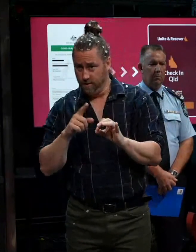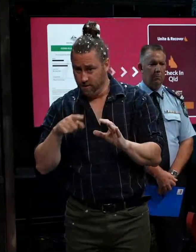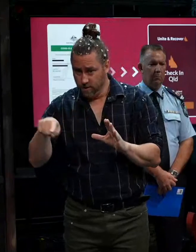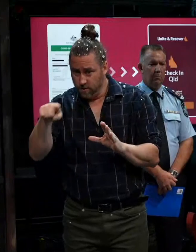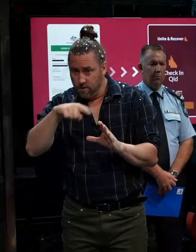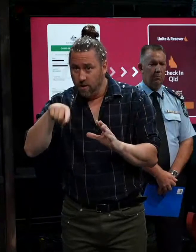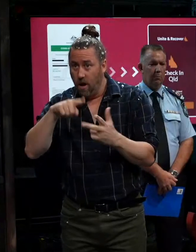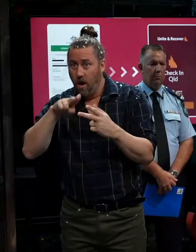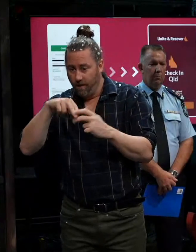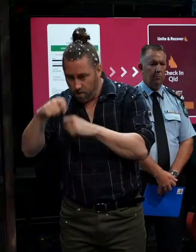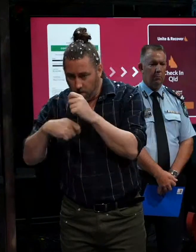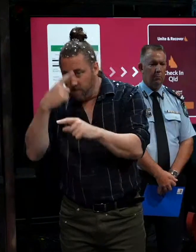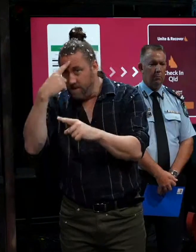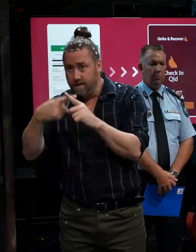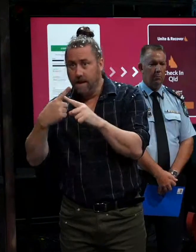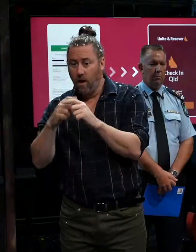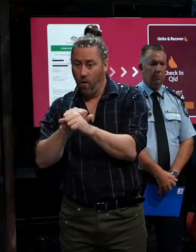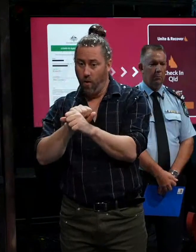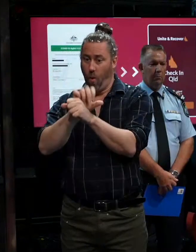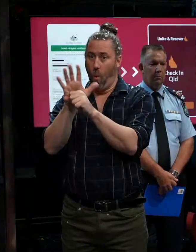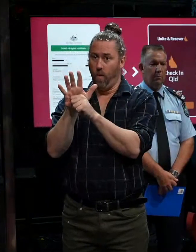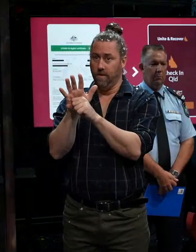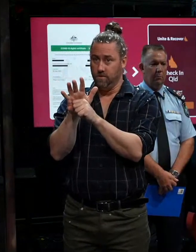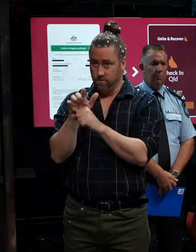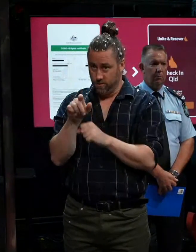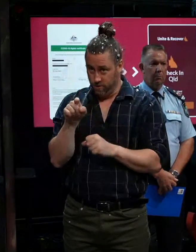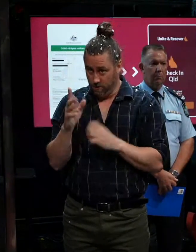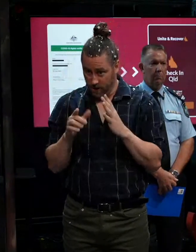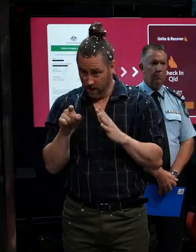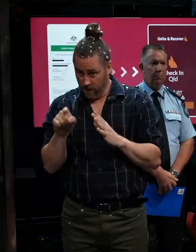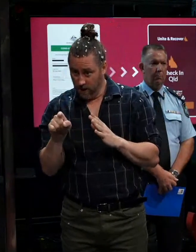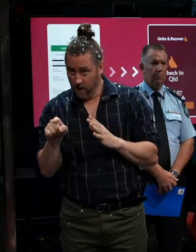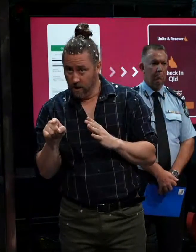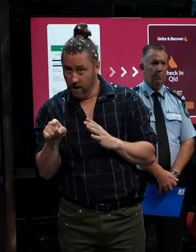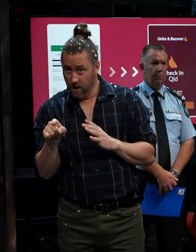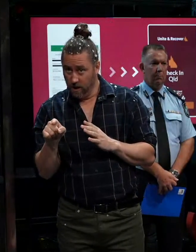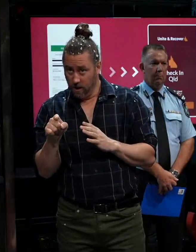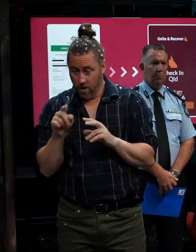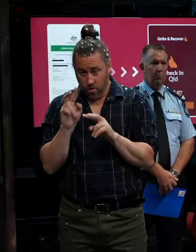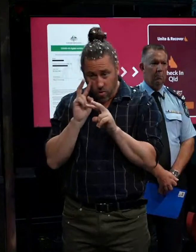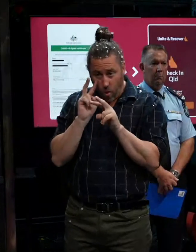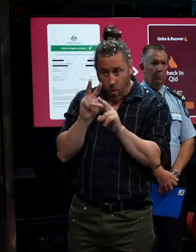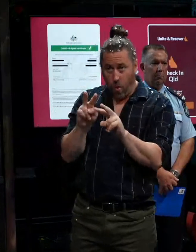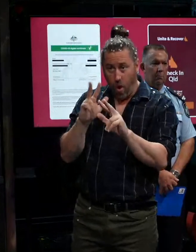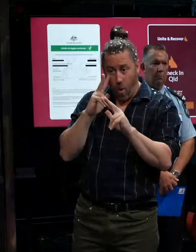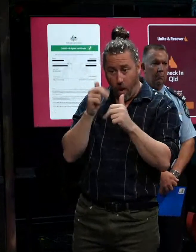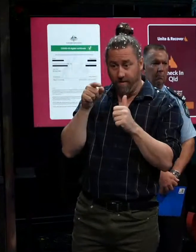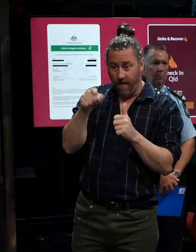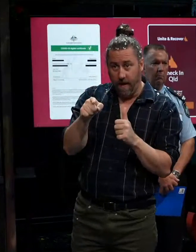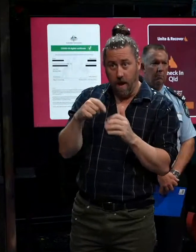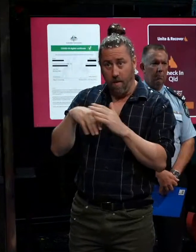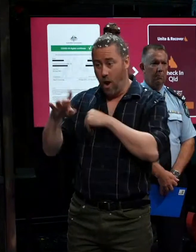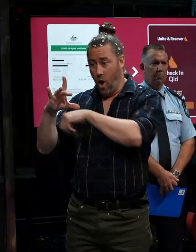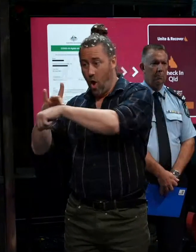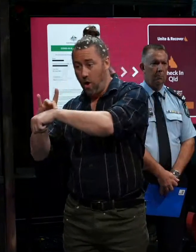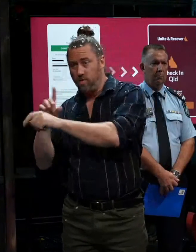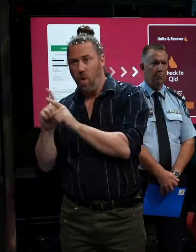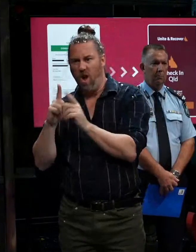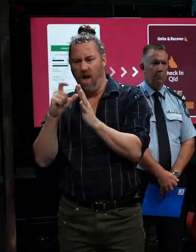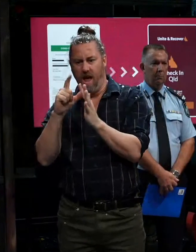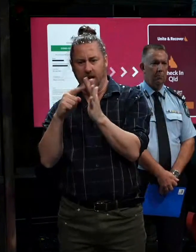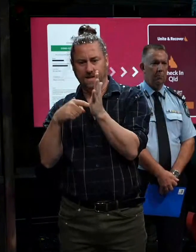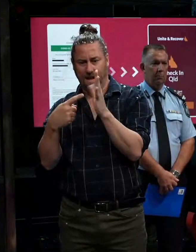present with coronavirus, is their treatment going to be any different given how little we sort of know